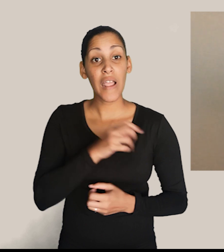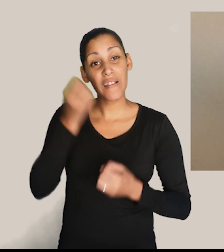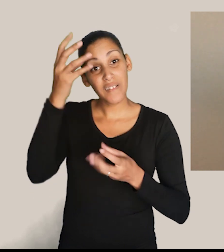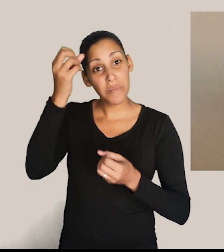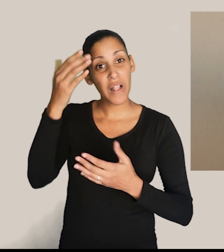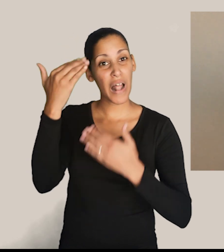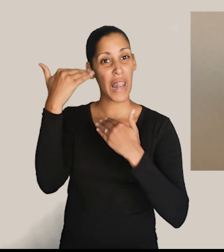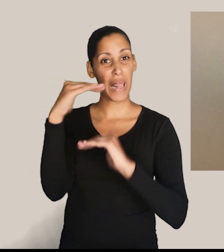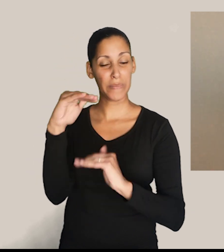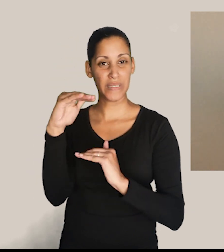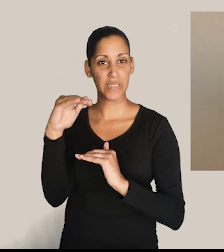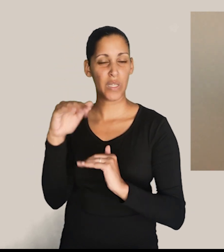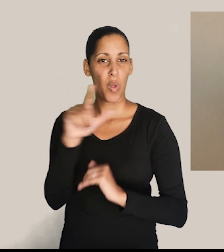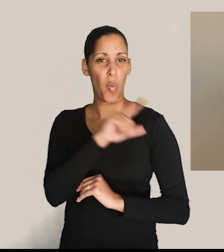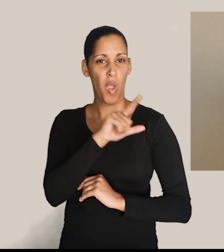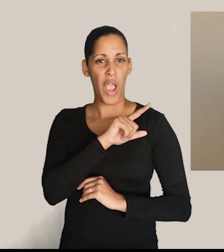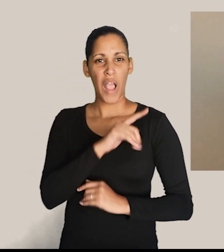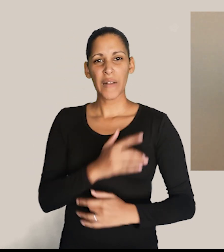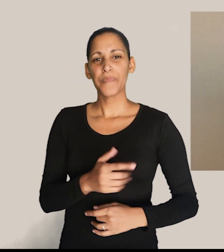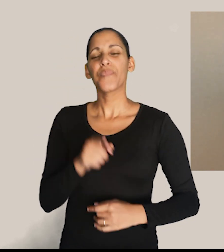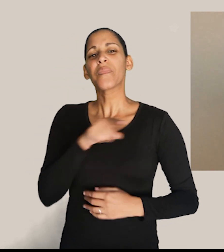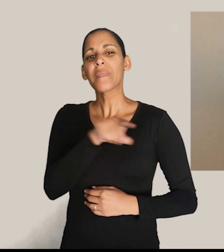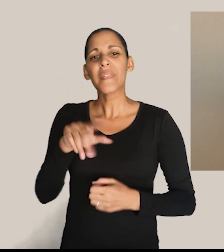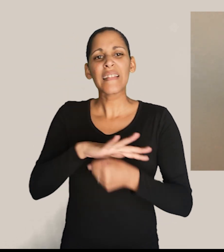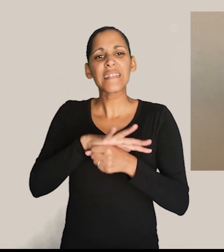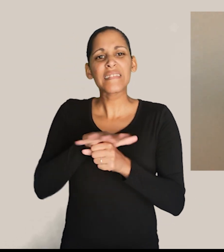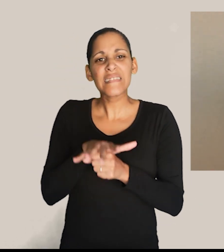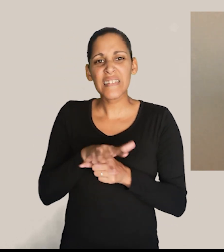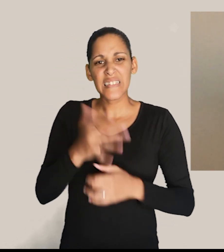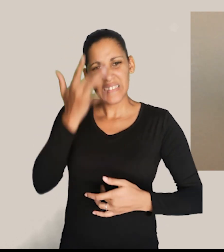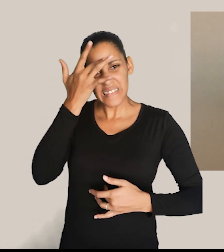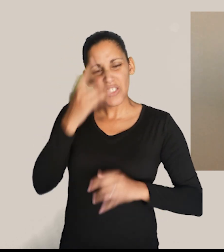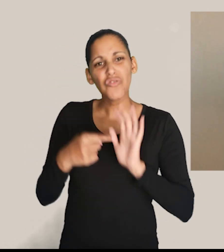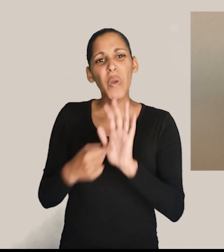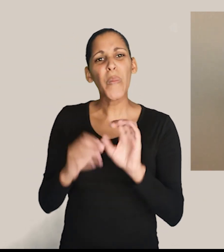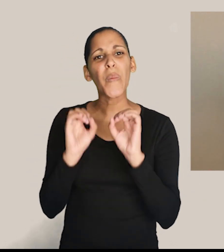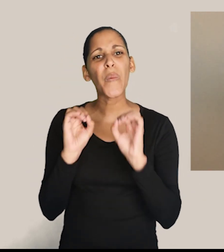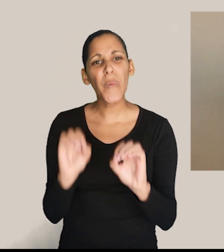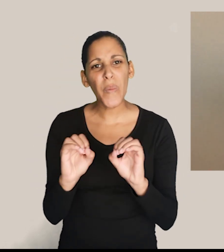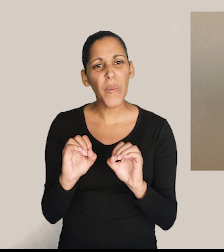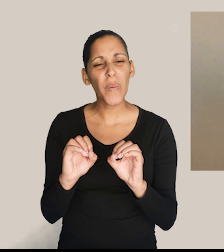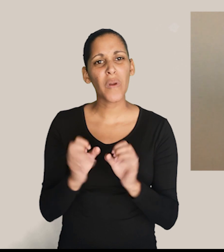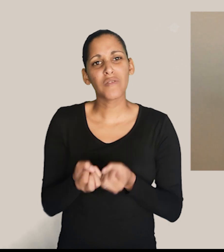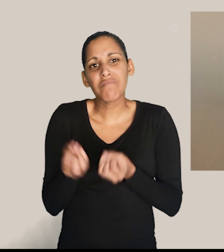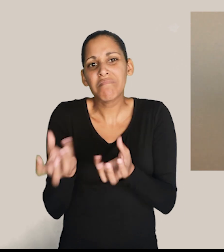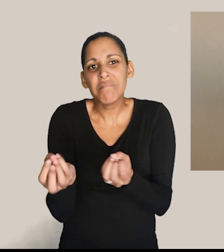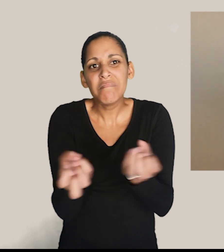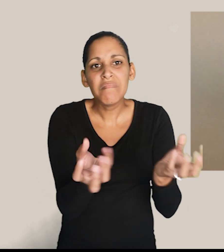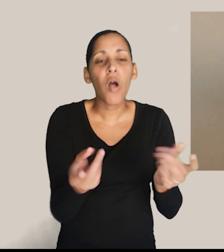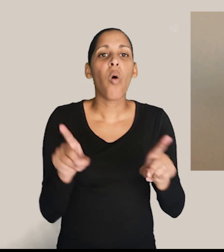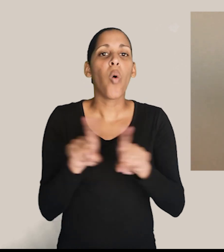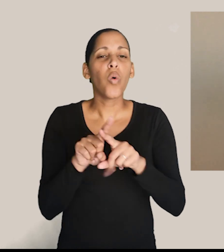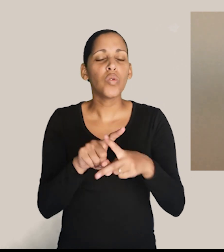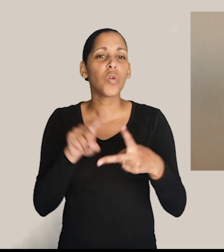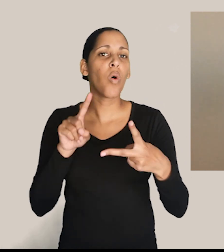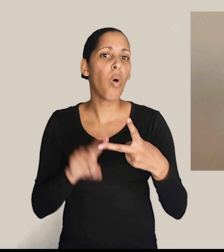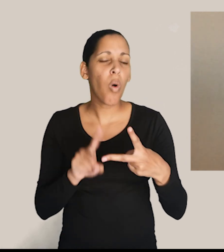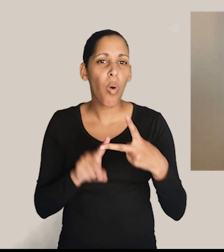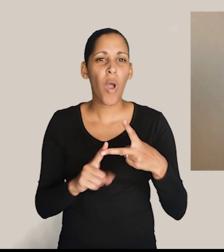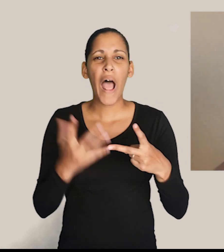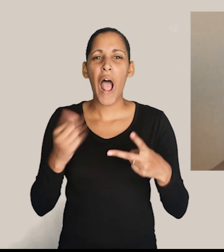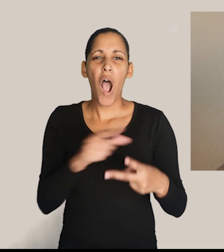Due to limited information on the nature of asymptomatic spread of COVID, as well as the length of time the vaccine will